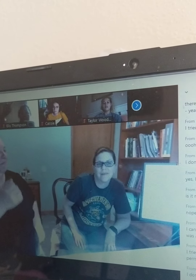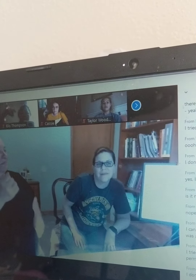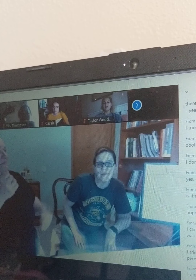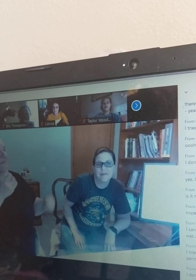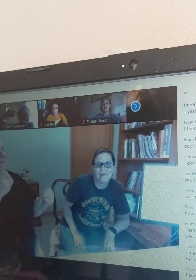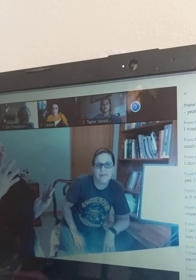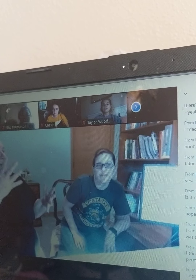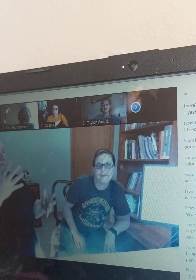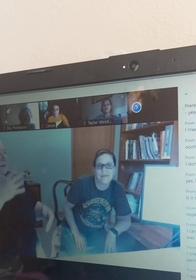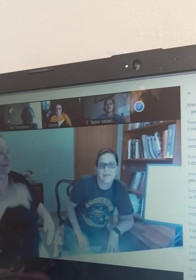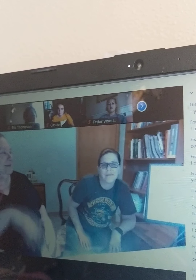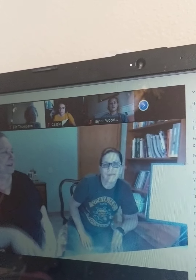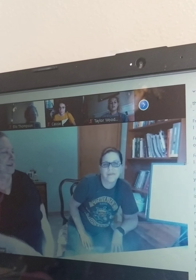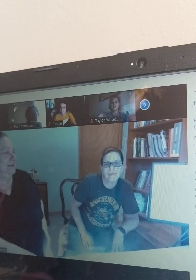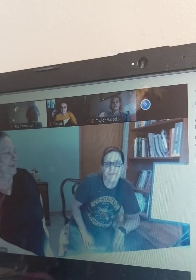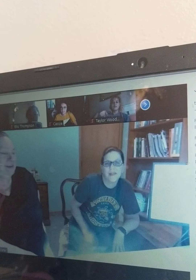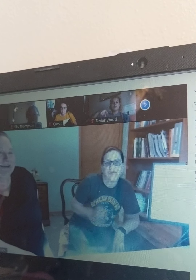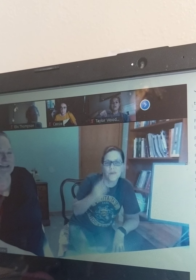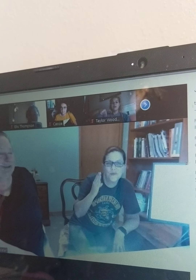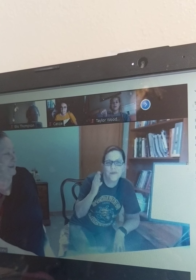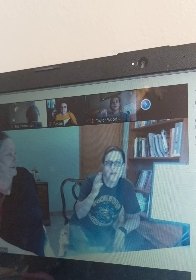Okay.